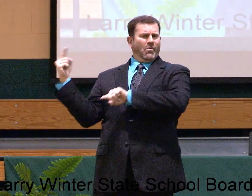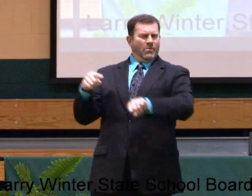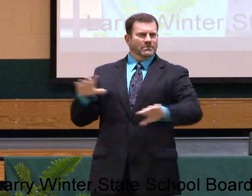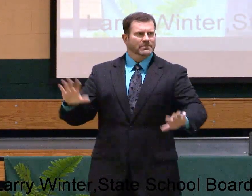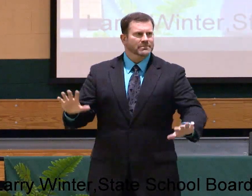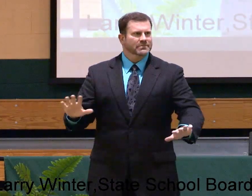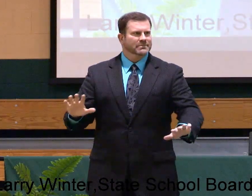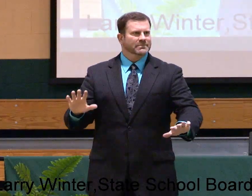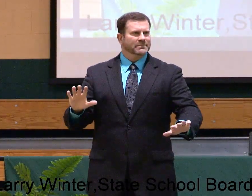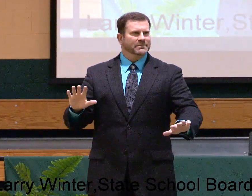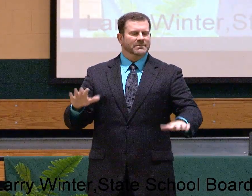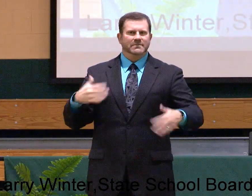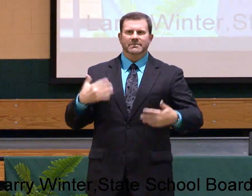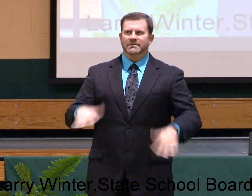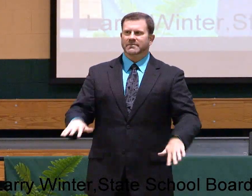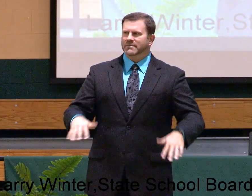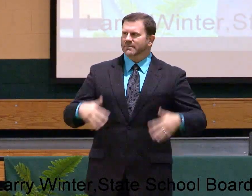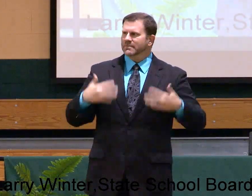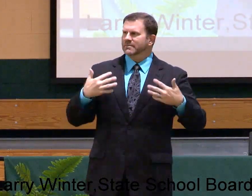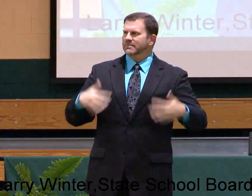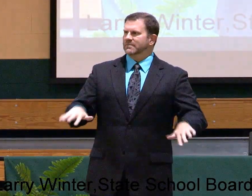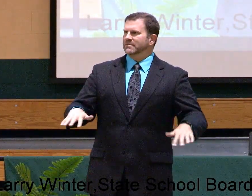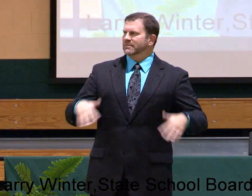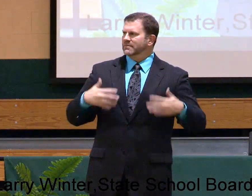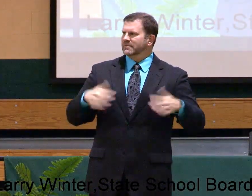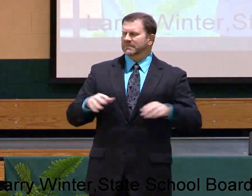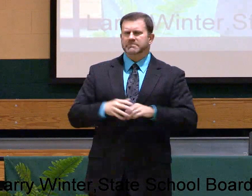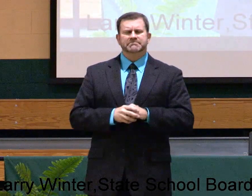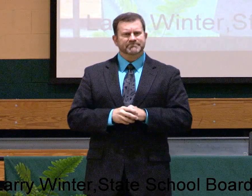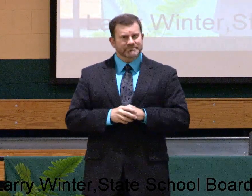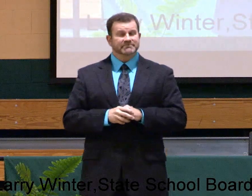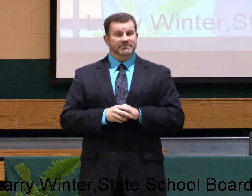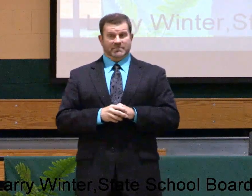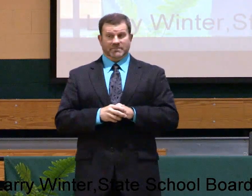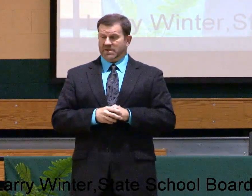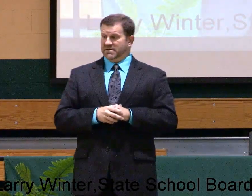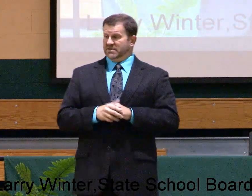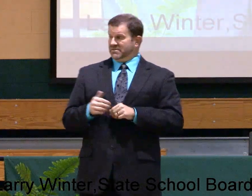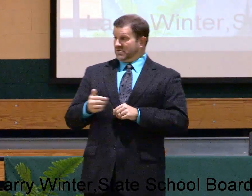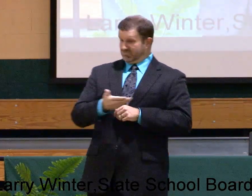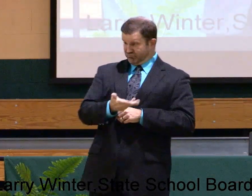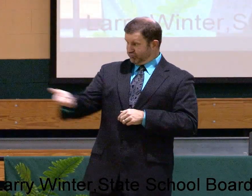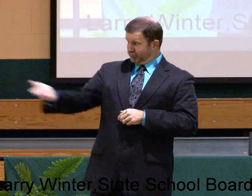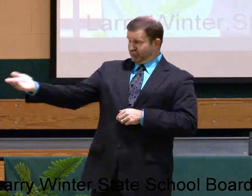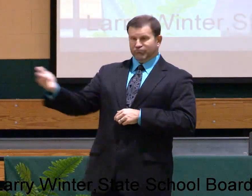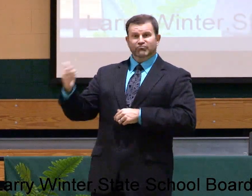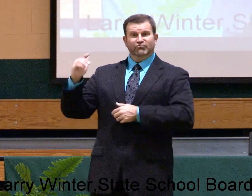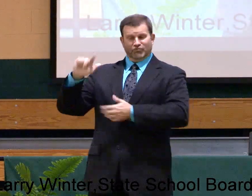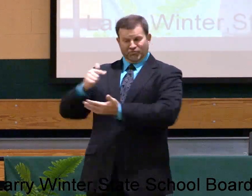And there's one thing that all GSD graduates have in common.